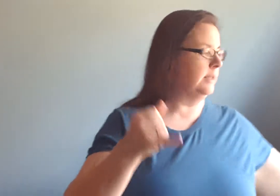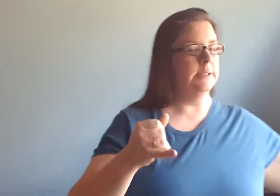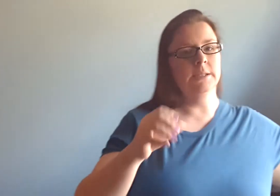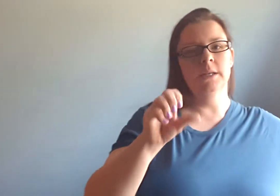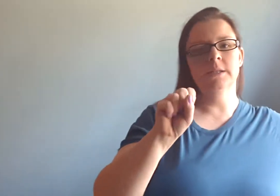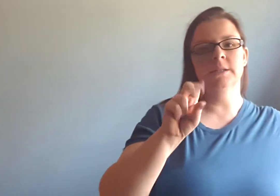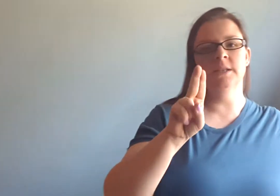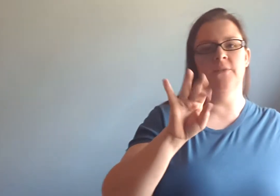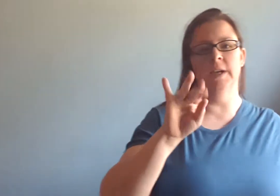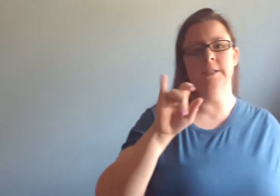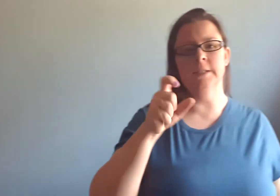Endings, suffixes,